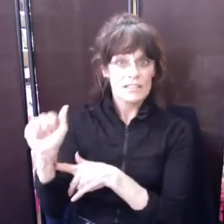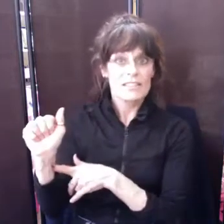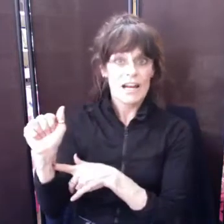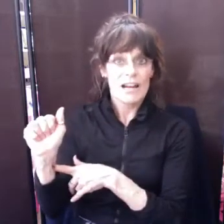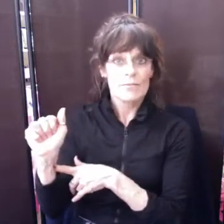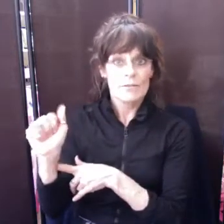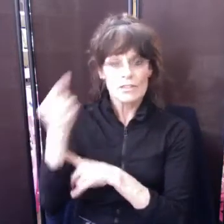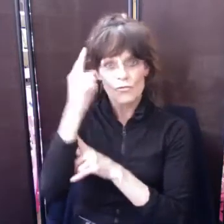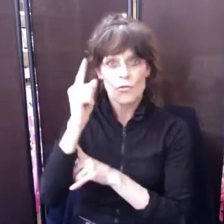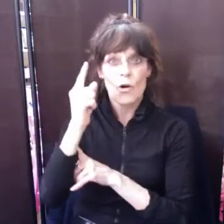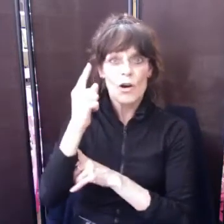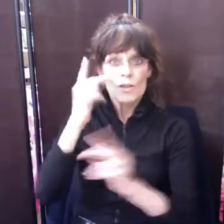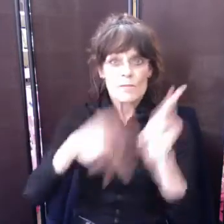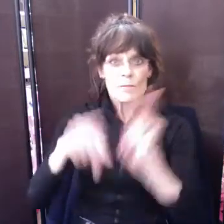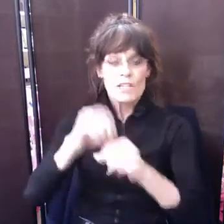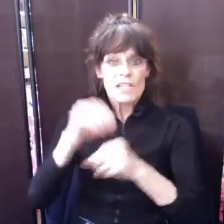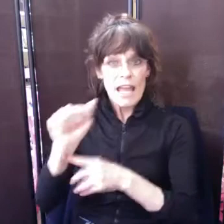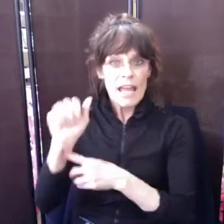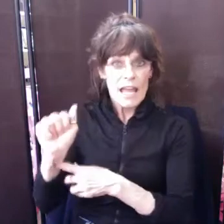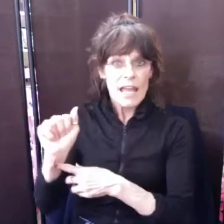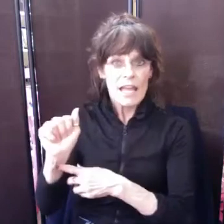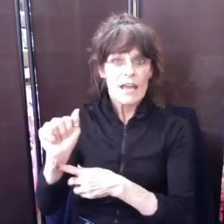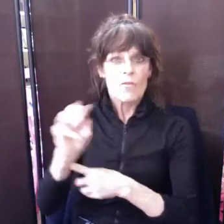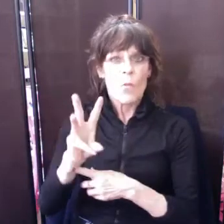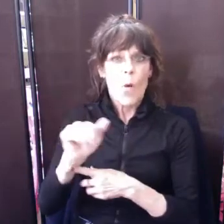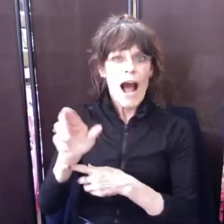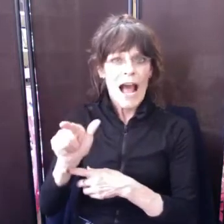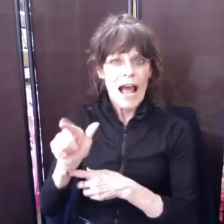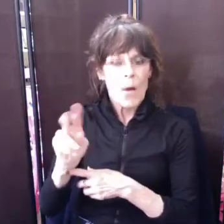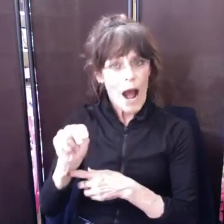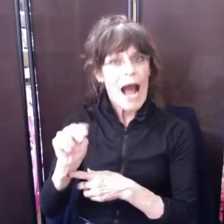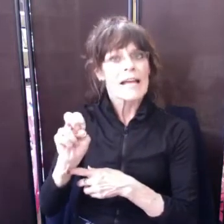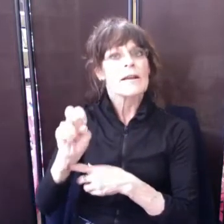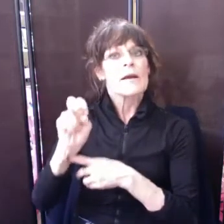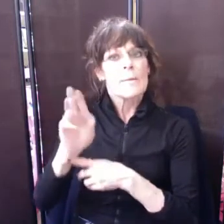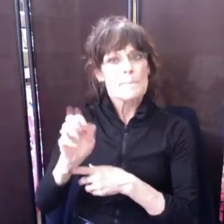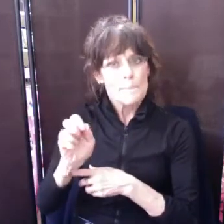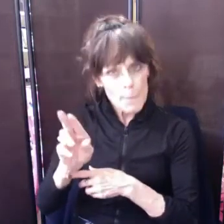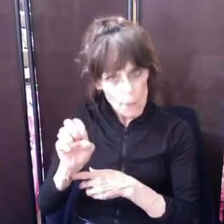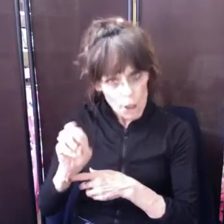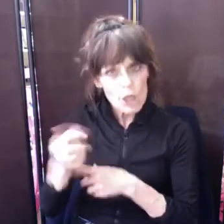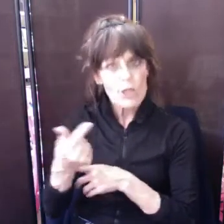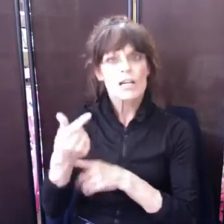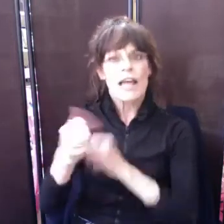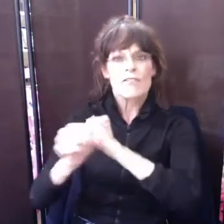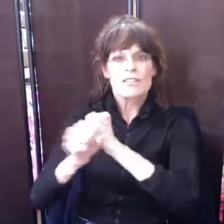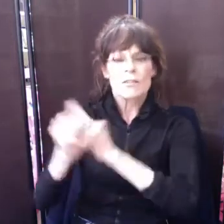in AA, about the significance of Weinberg advertising is because Weinberg advertising is where Clancy Imislund went to work